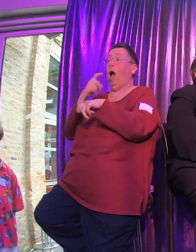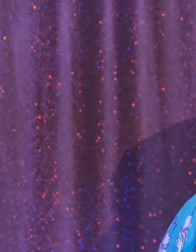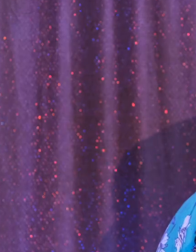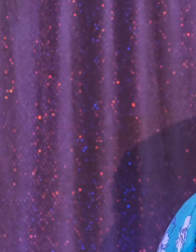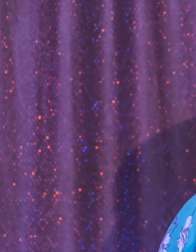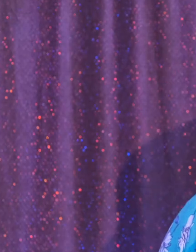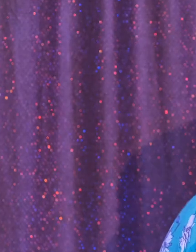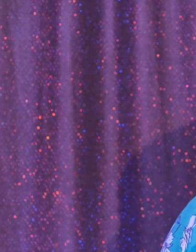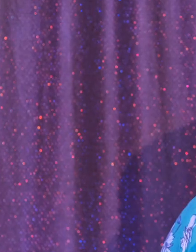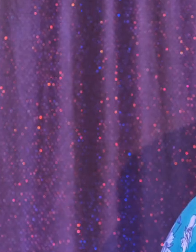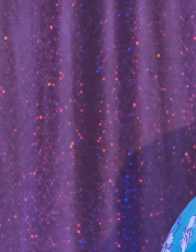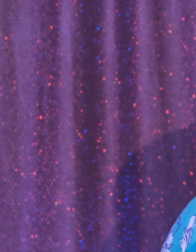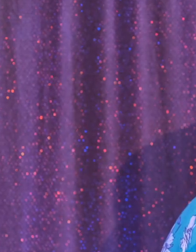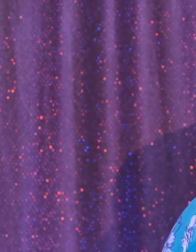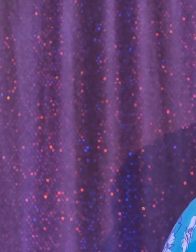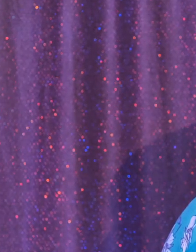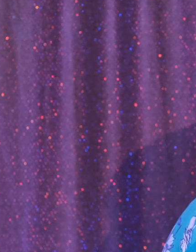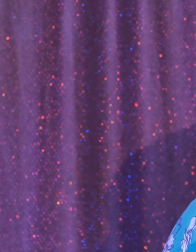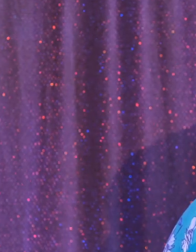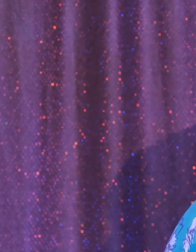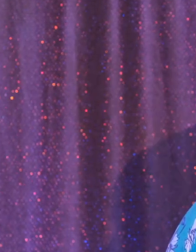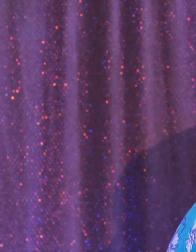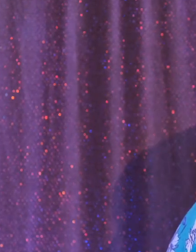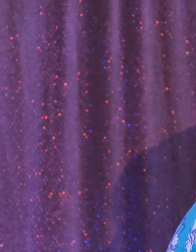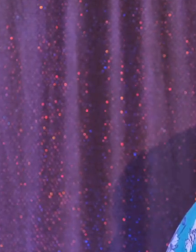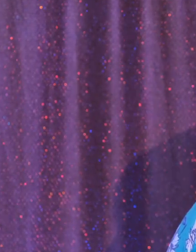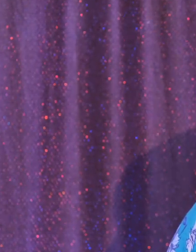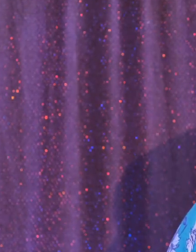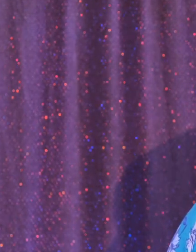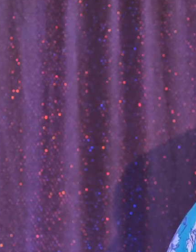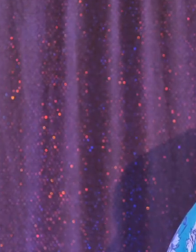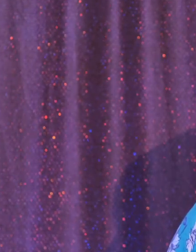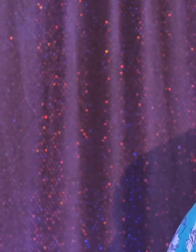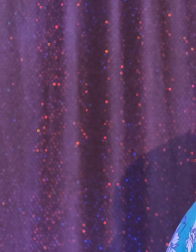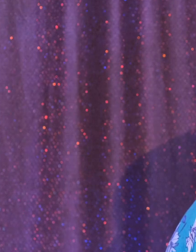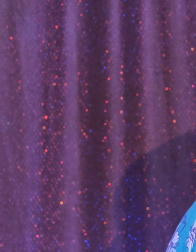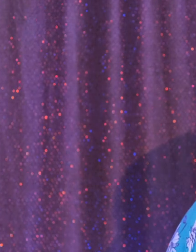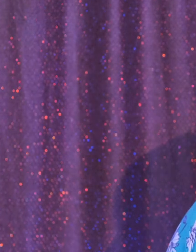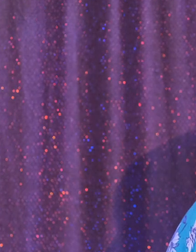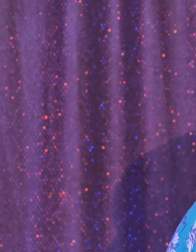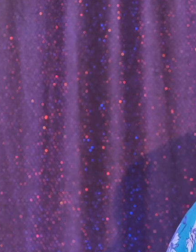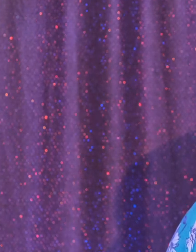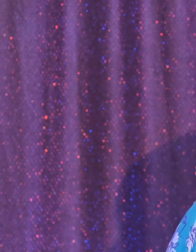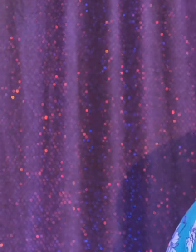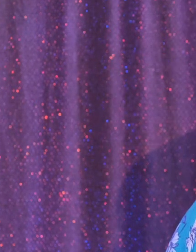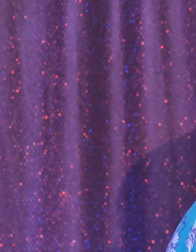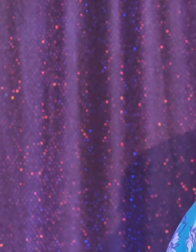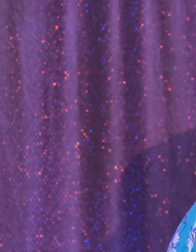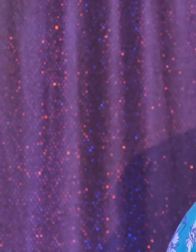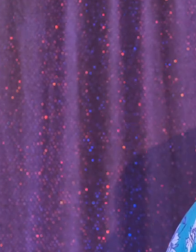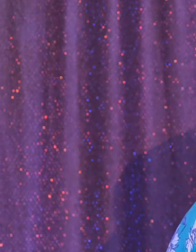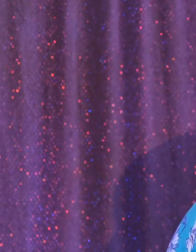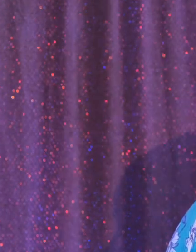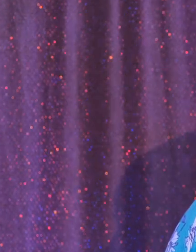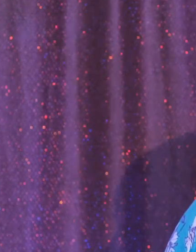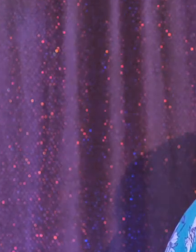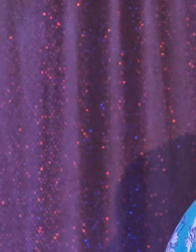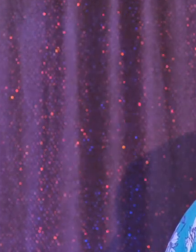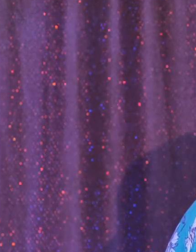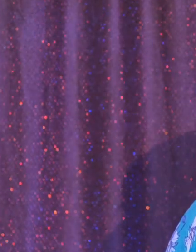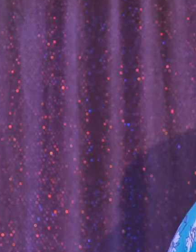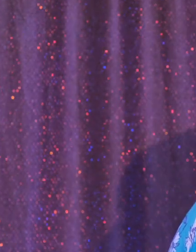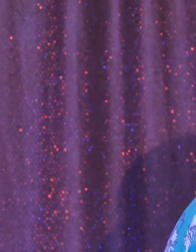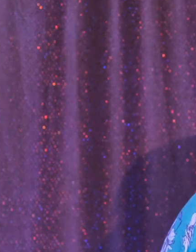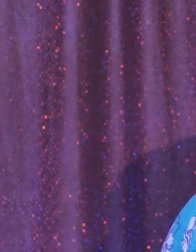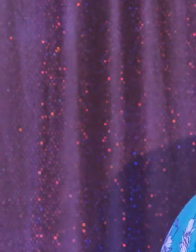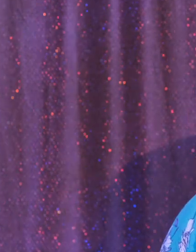country, because this was the AIDS epidemic that was causing so much turmoil.